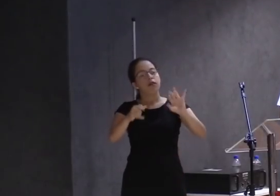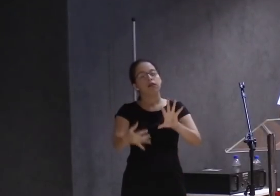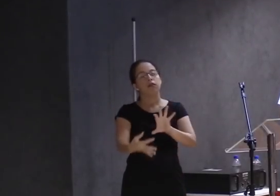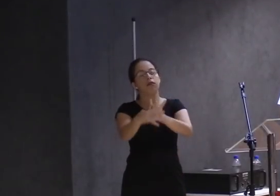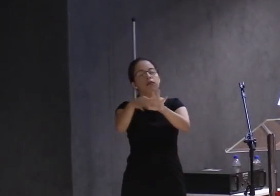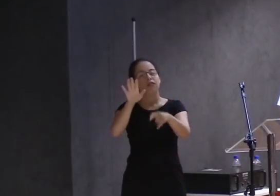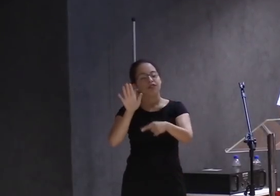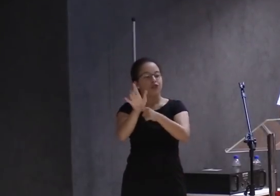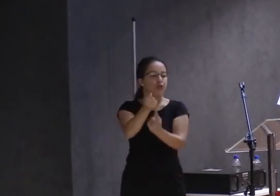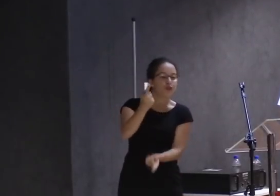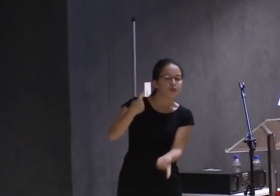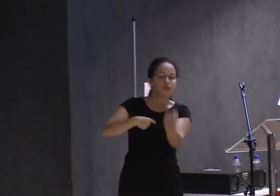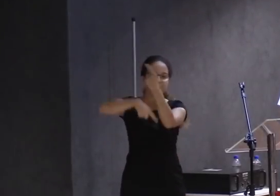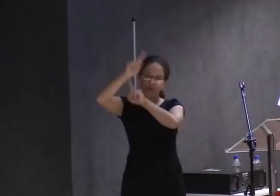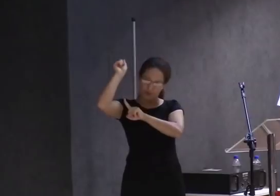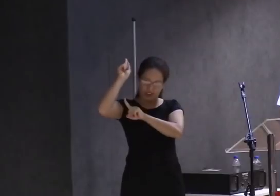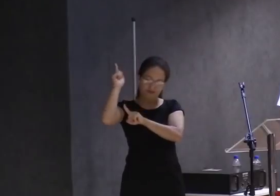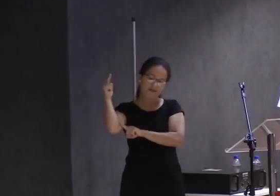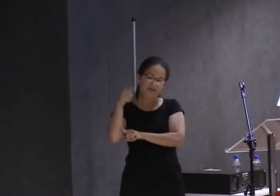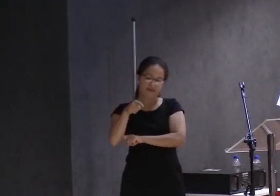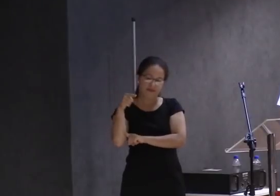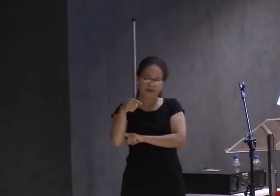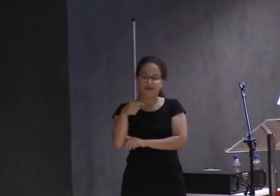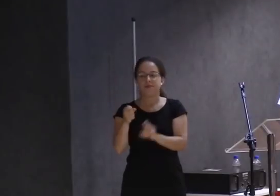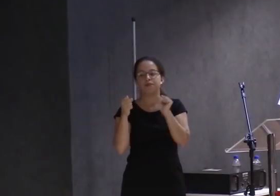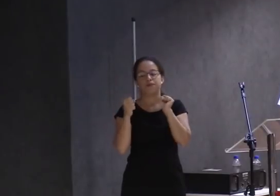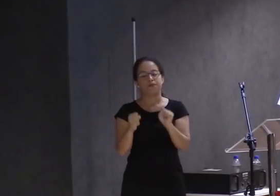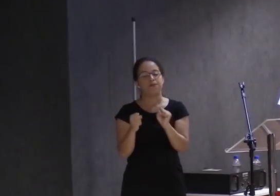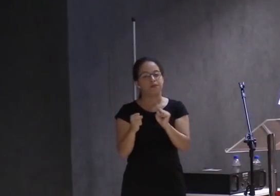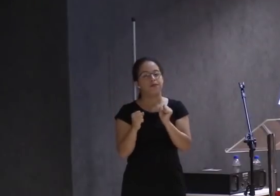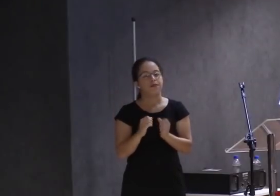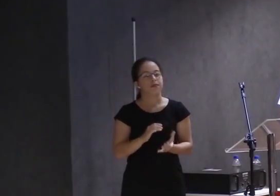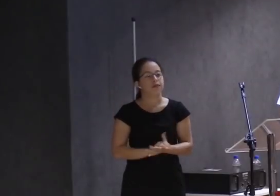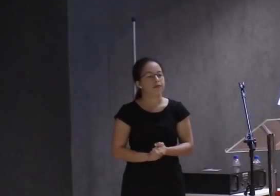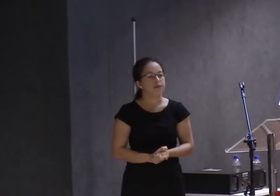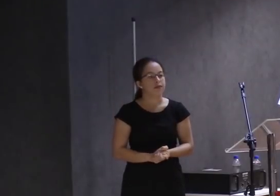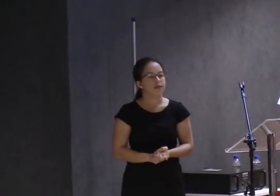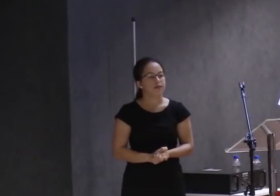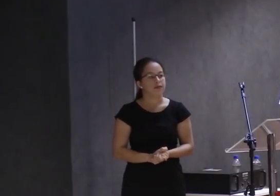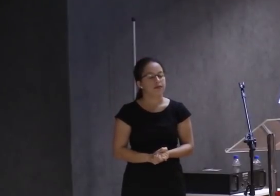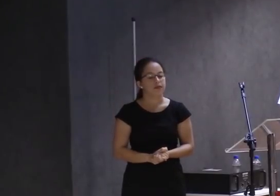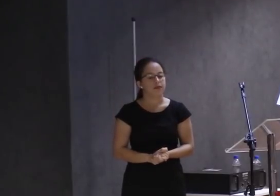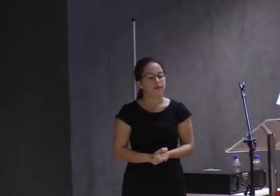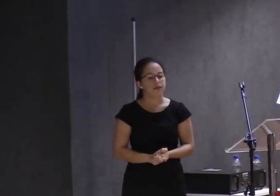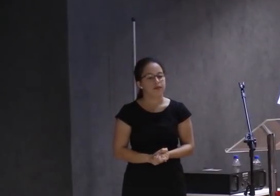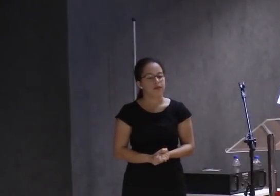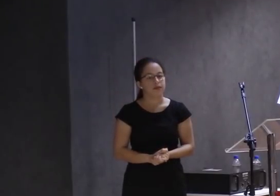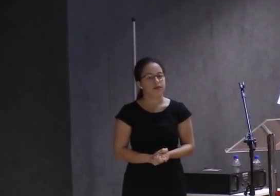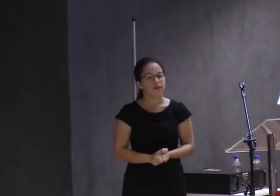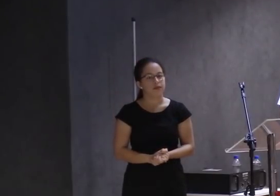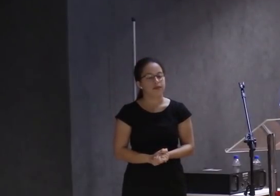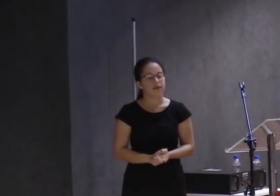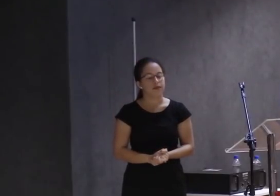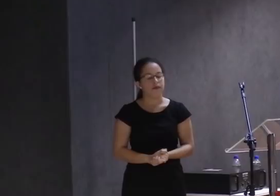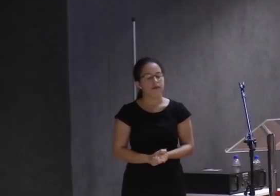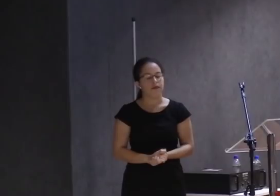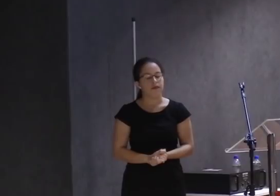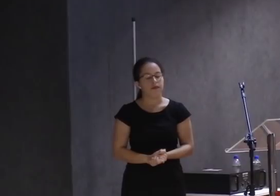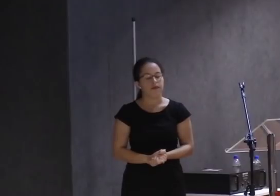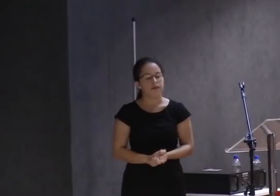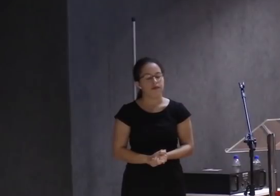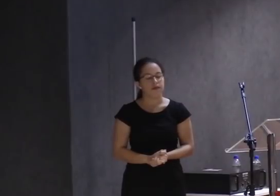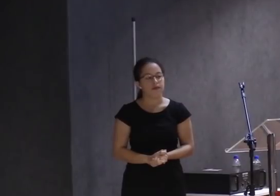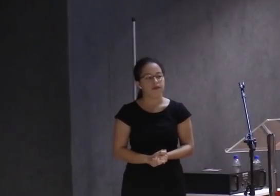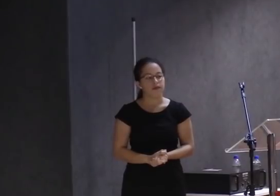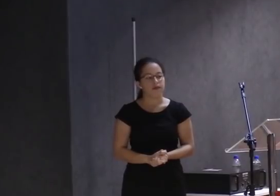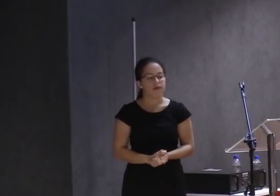E ela pode, e assim eles podem construir uma ponte para o futuro nessa colaboração.